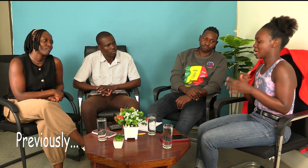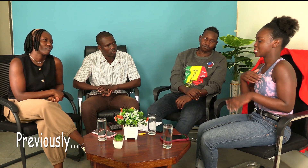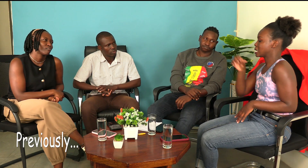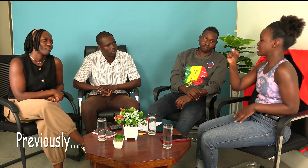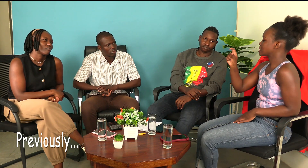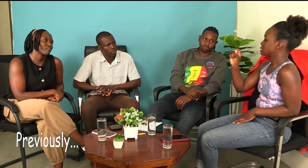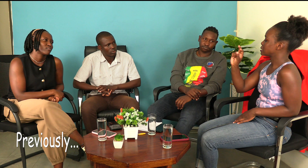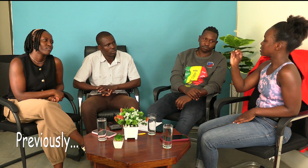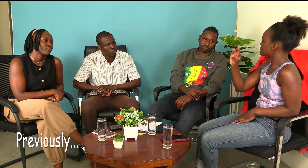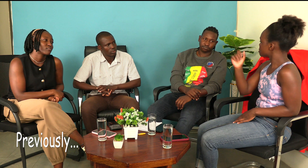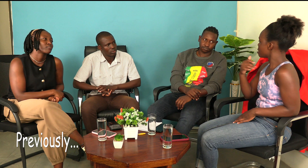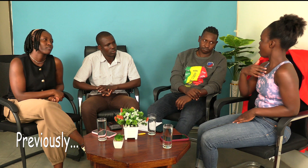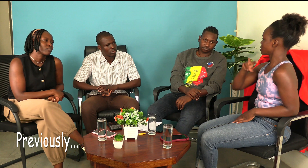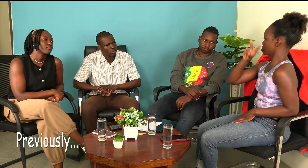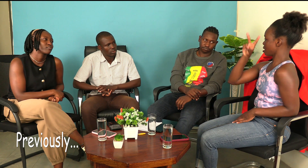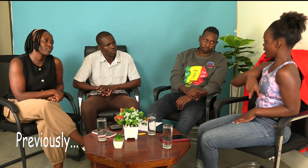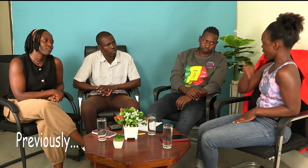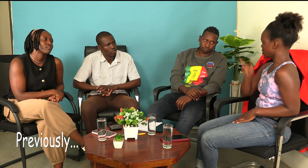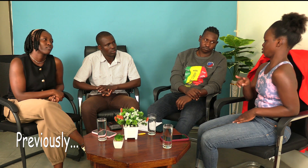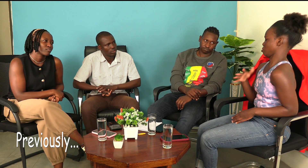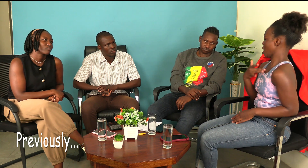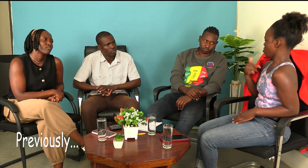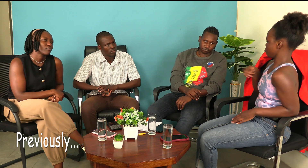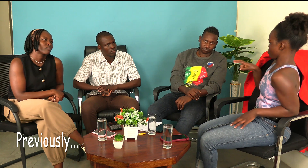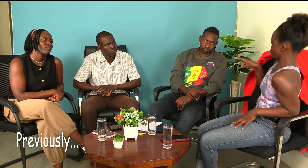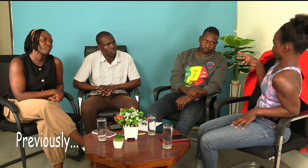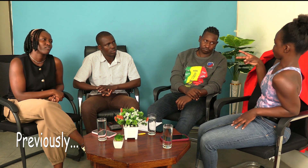rest. You feel you're not part of the society. Let's talk about stigma.